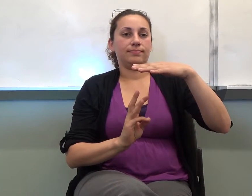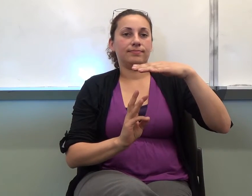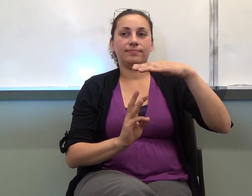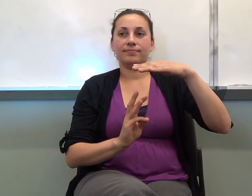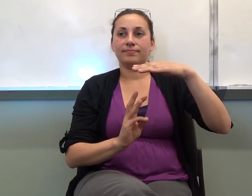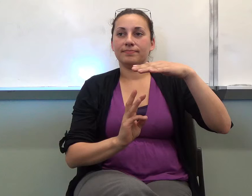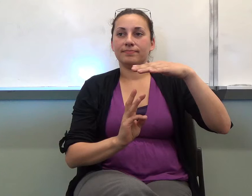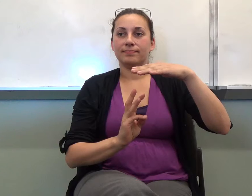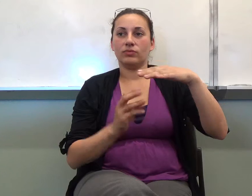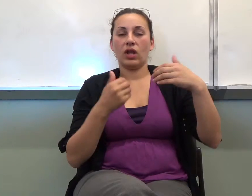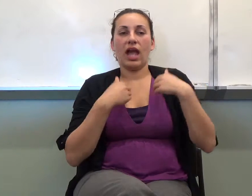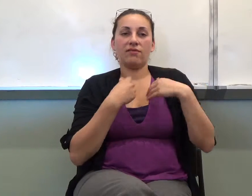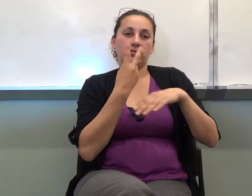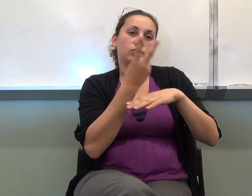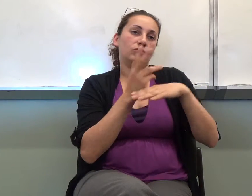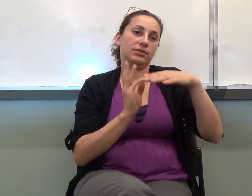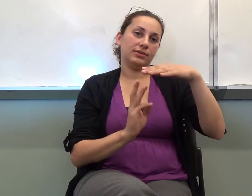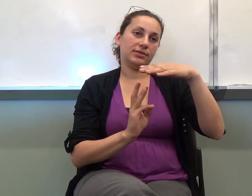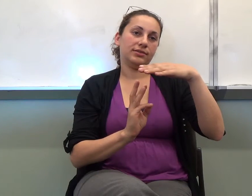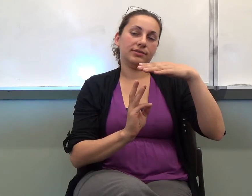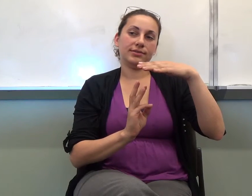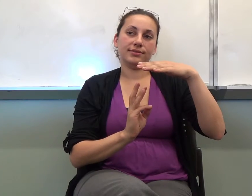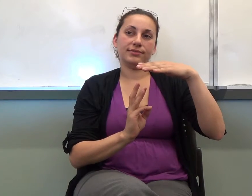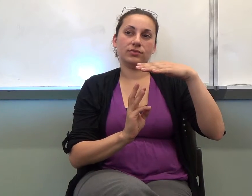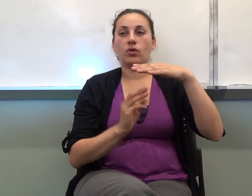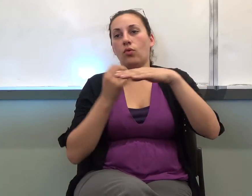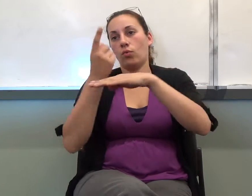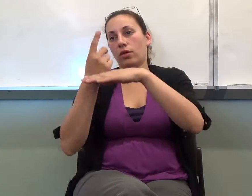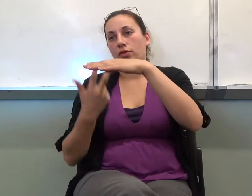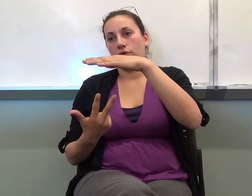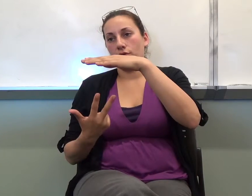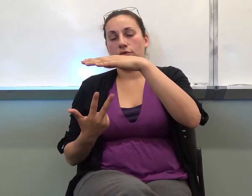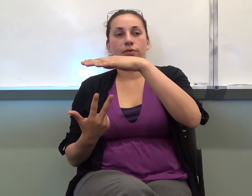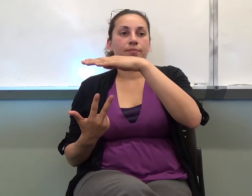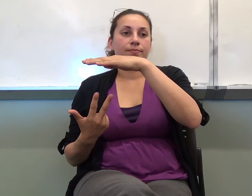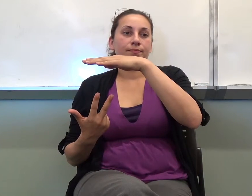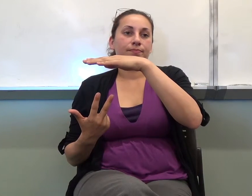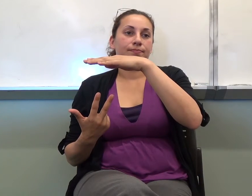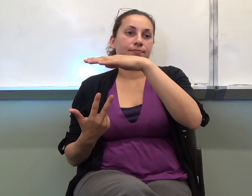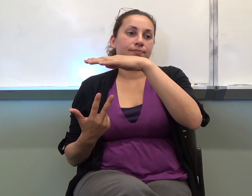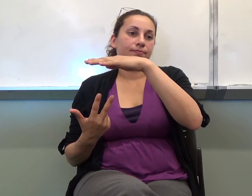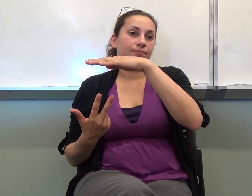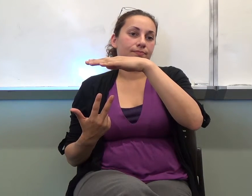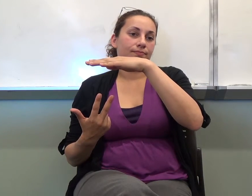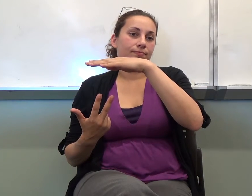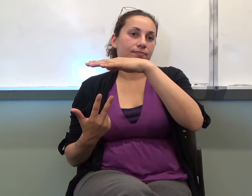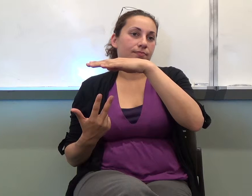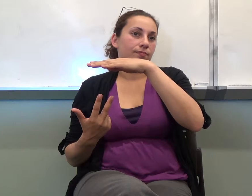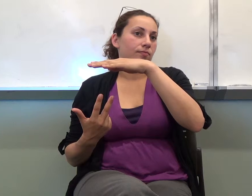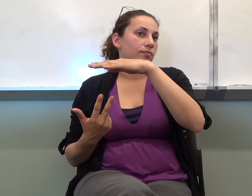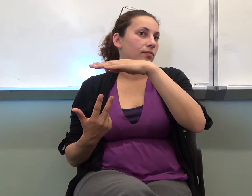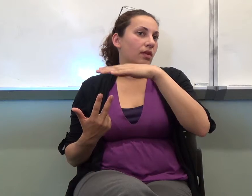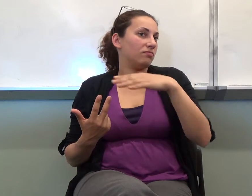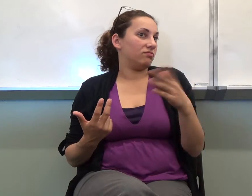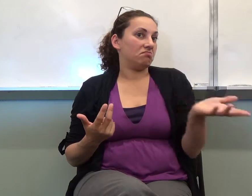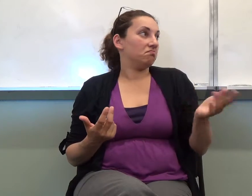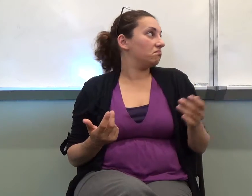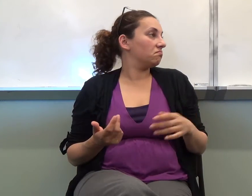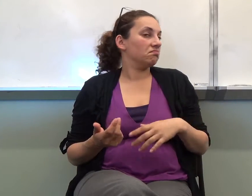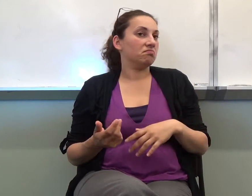We have 2 out of 6, or we have what we call 1/3 of a pi. Now, that 1/3 can be represented